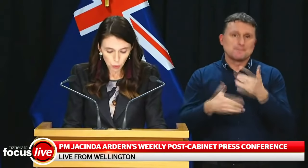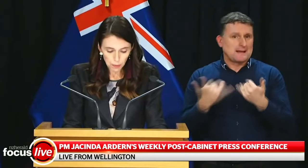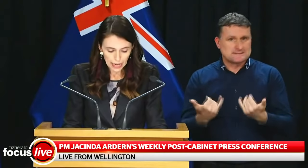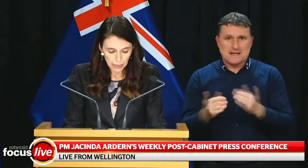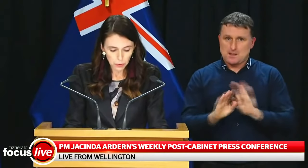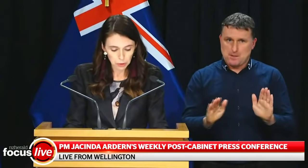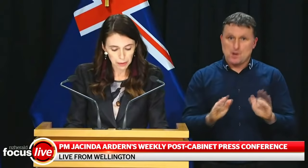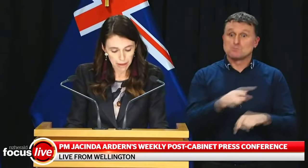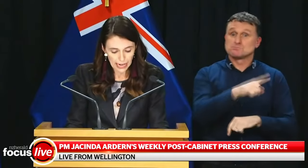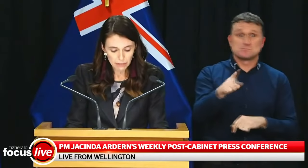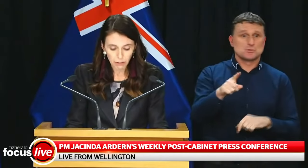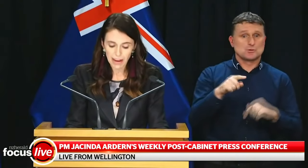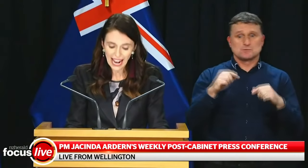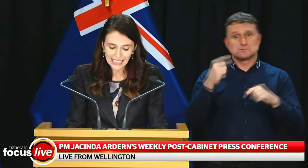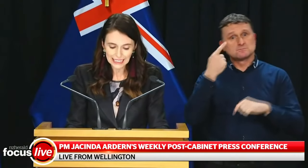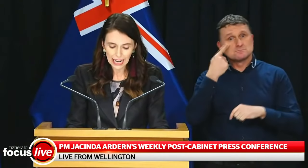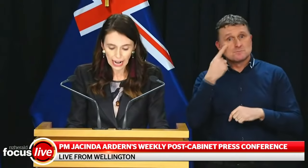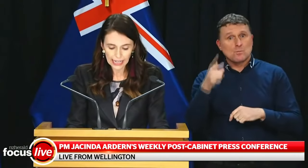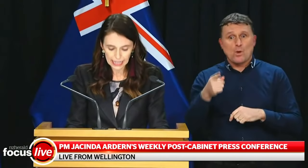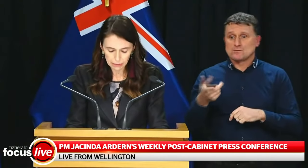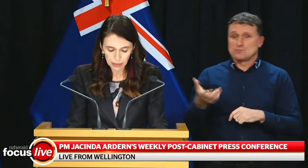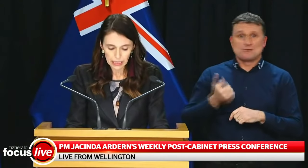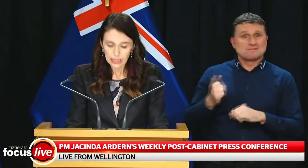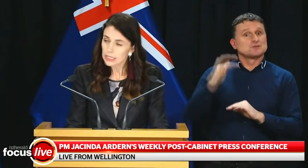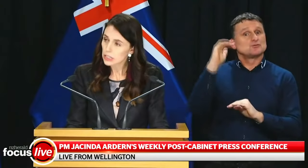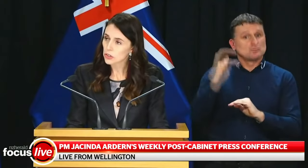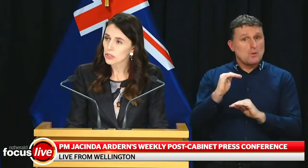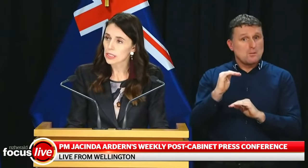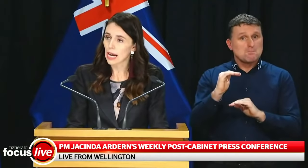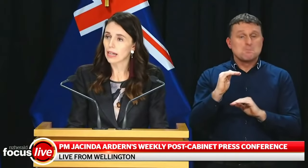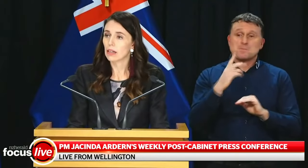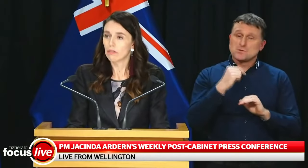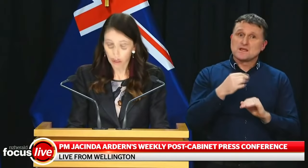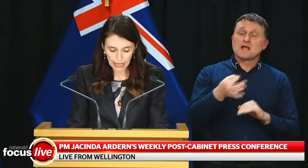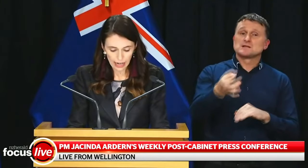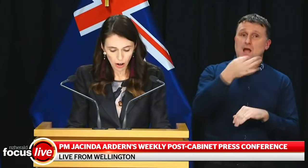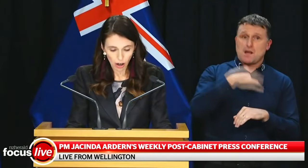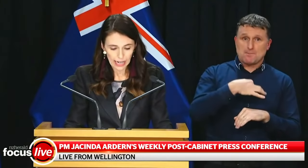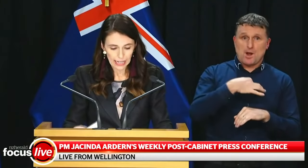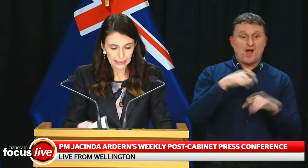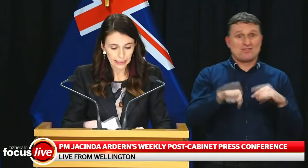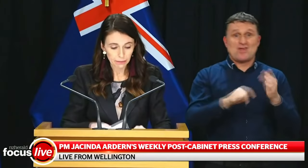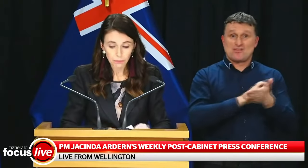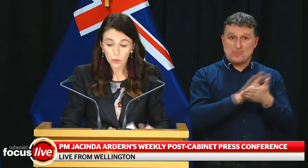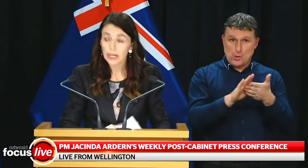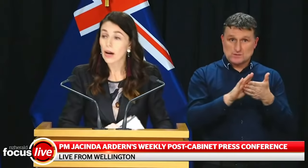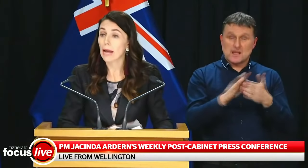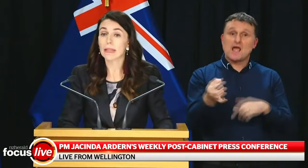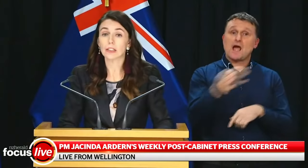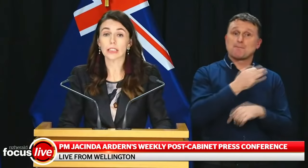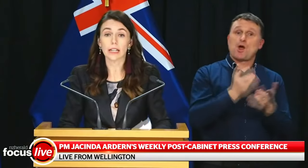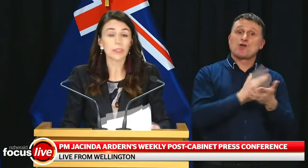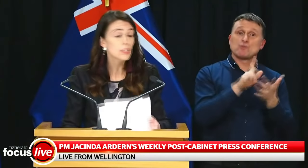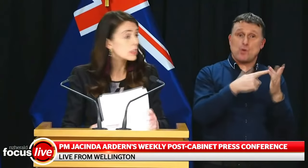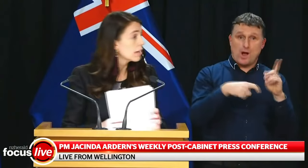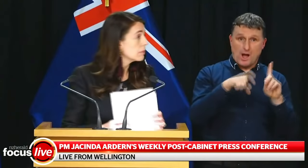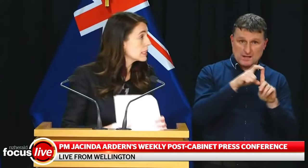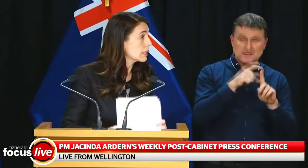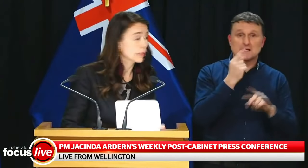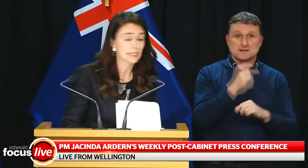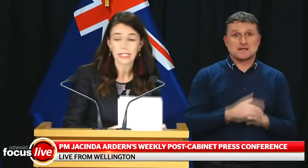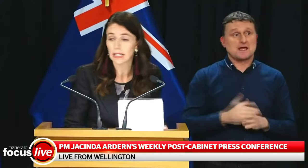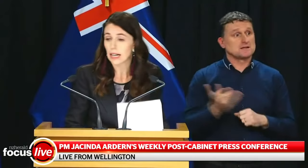applications will be able to be made from 8 a.m. this Thursday via IRD. We're now happy to take questions,